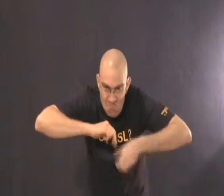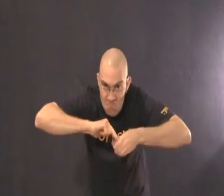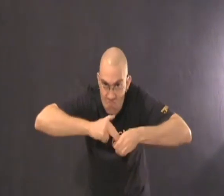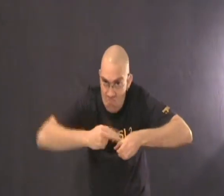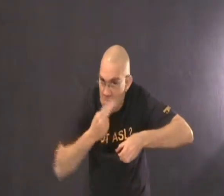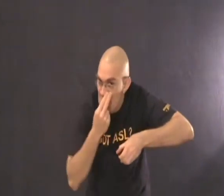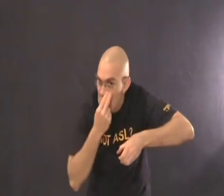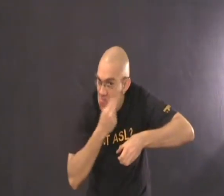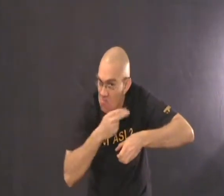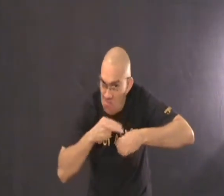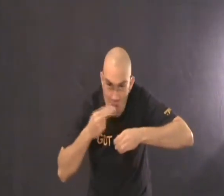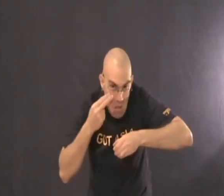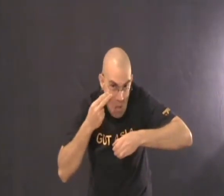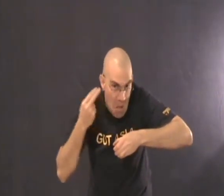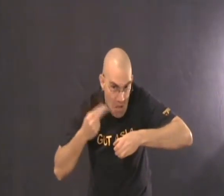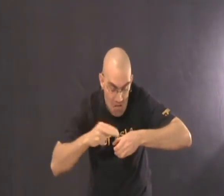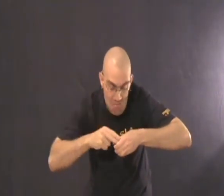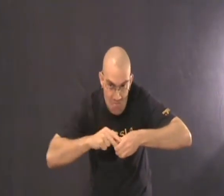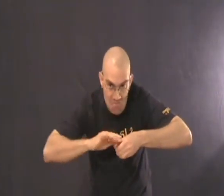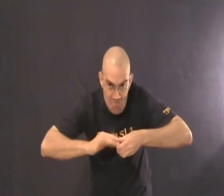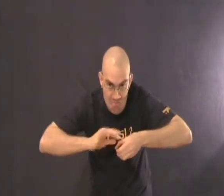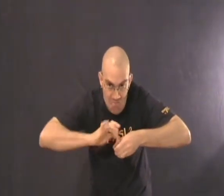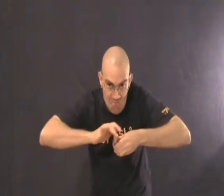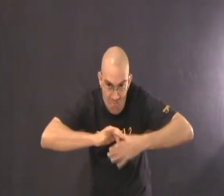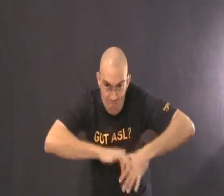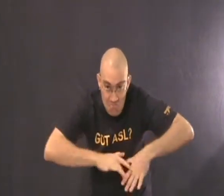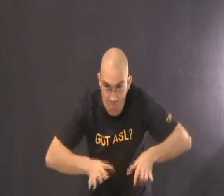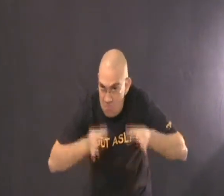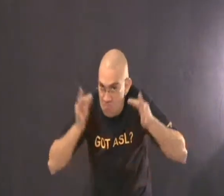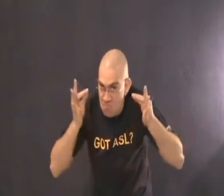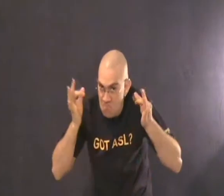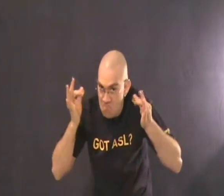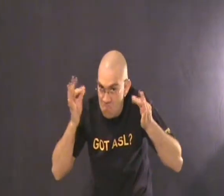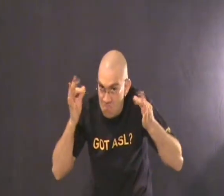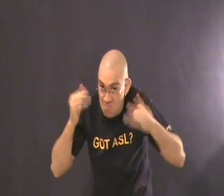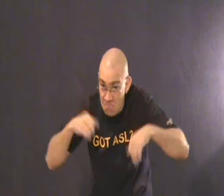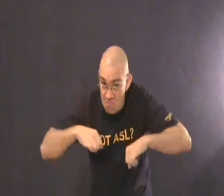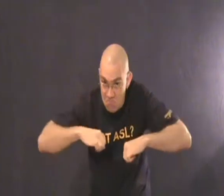Commando style. Got his camo makeup on.